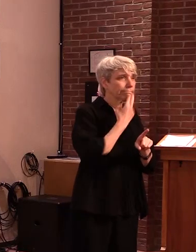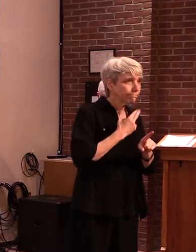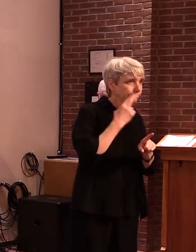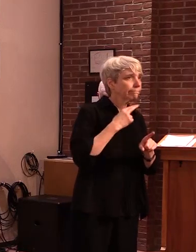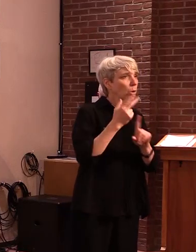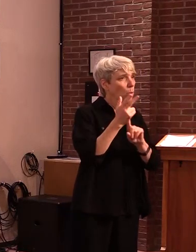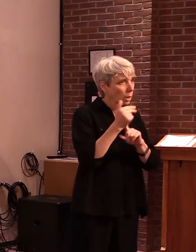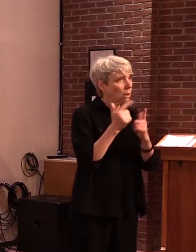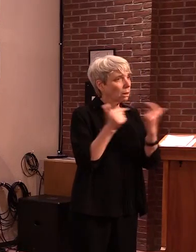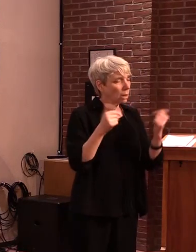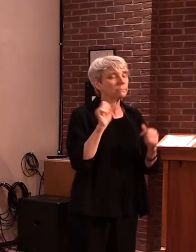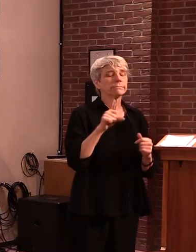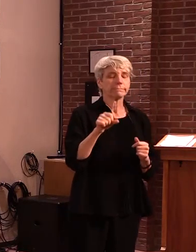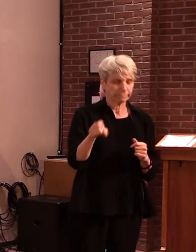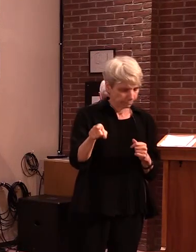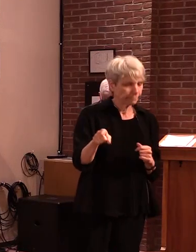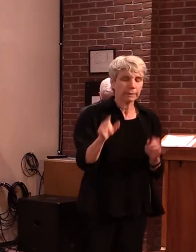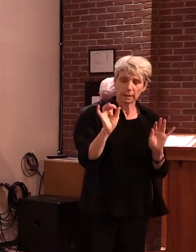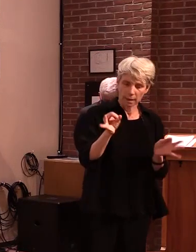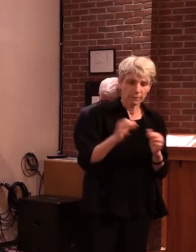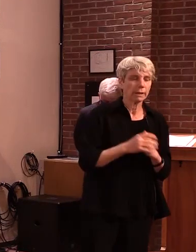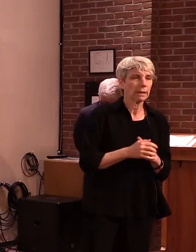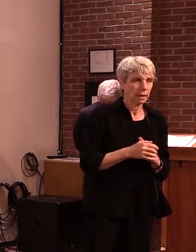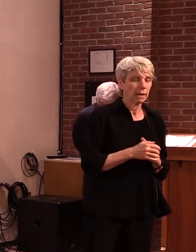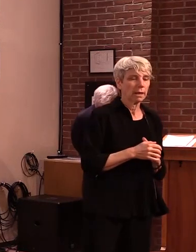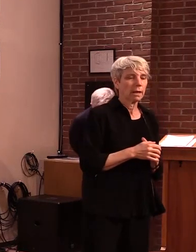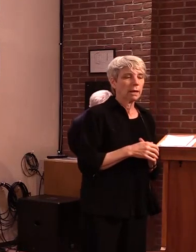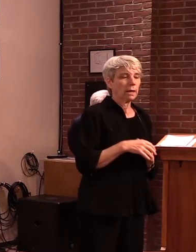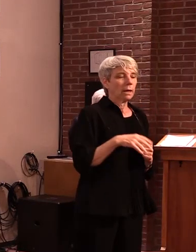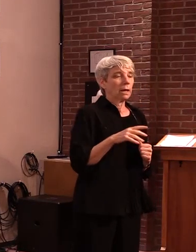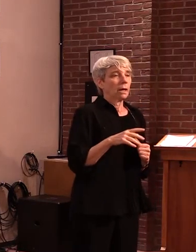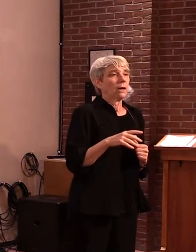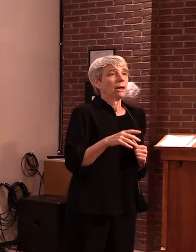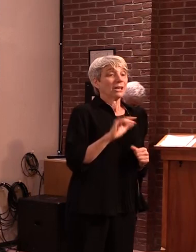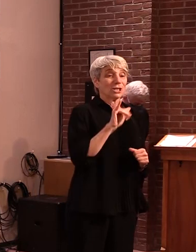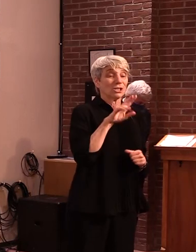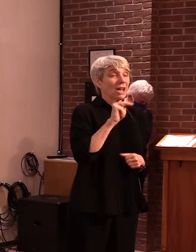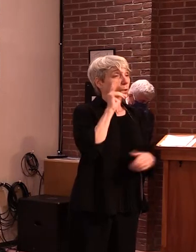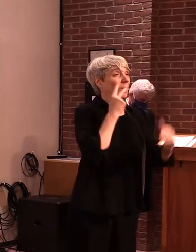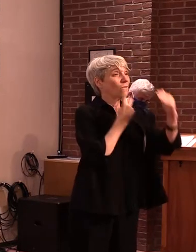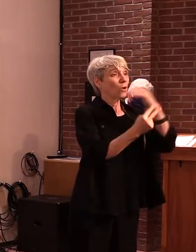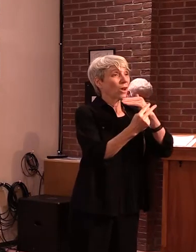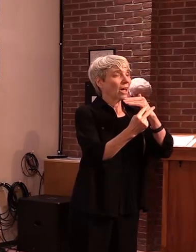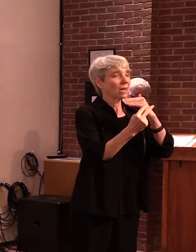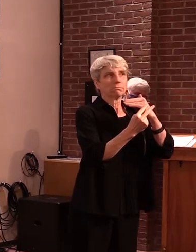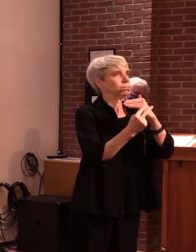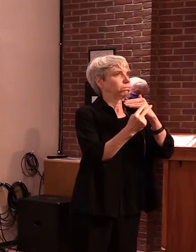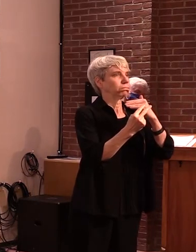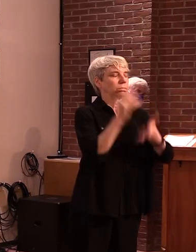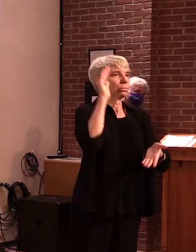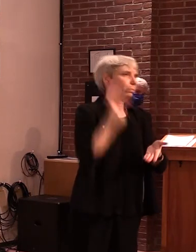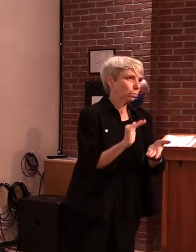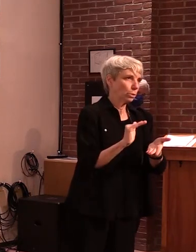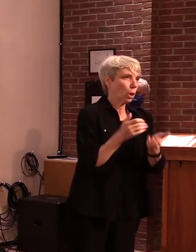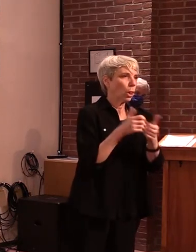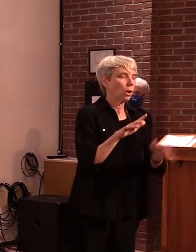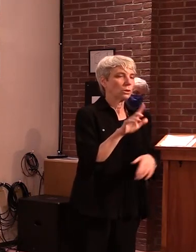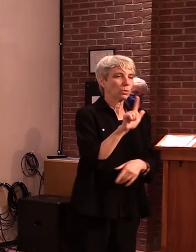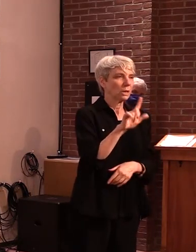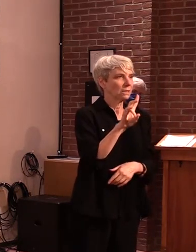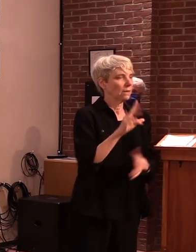tax came in, 27 million below the January forecast, or